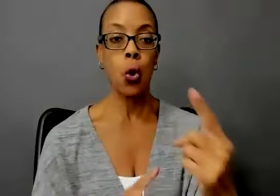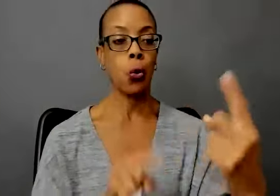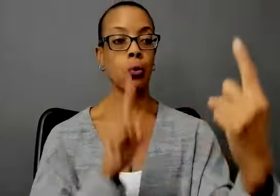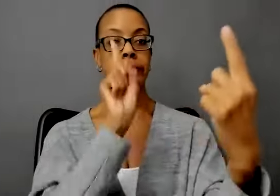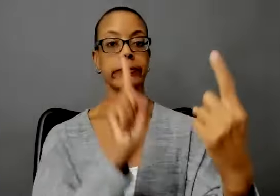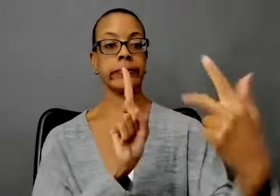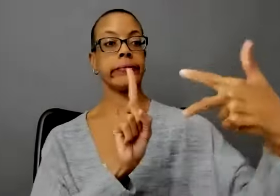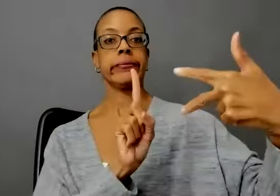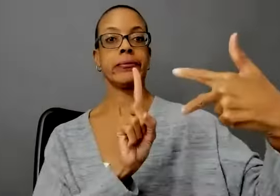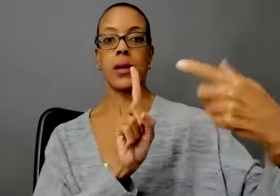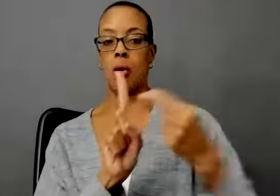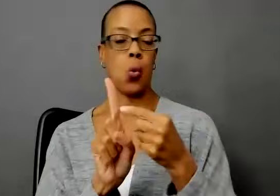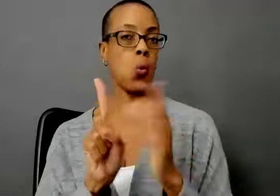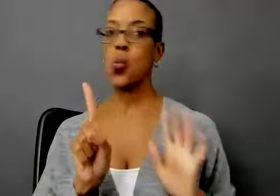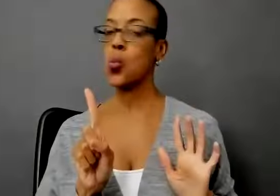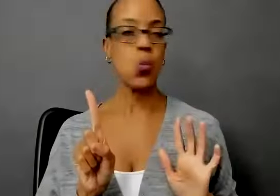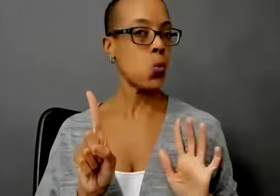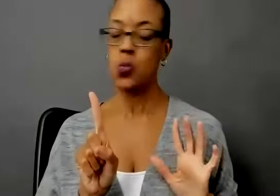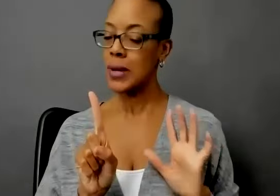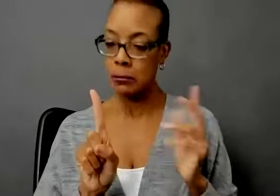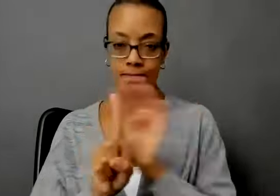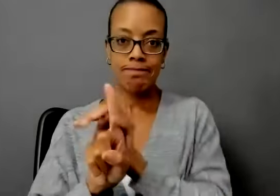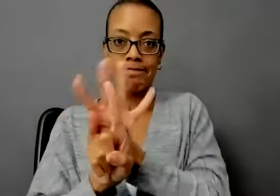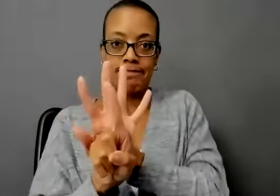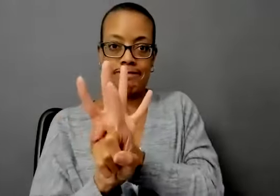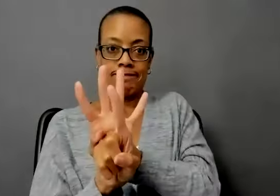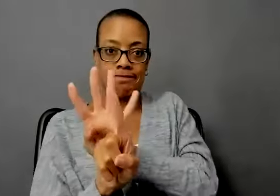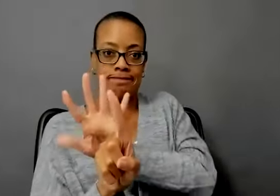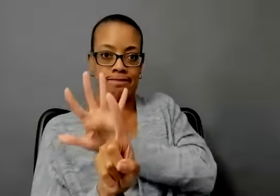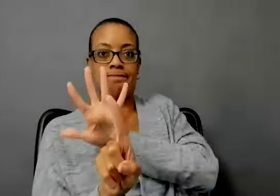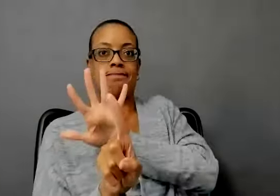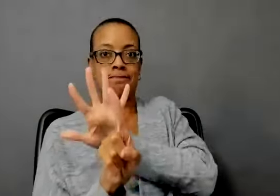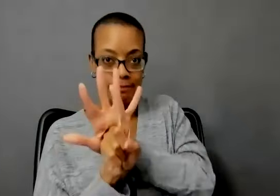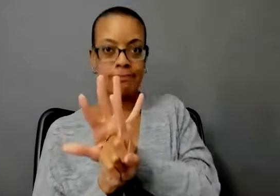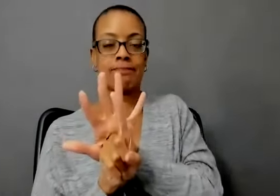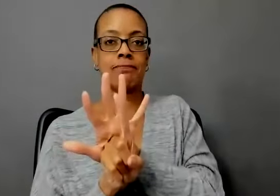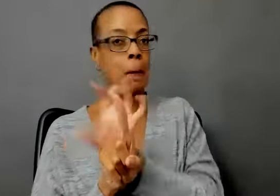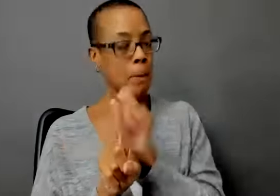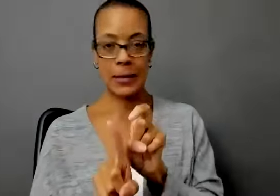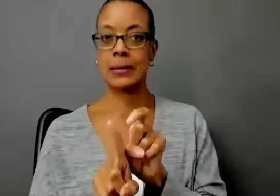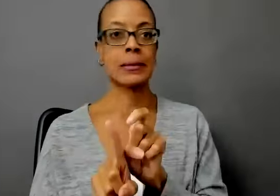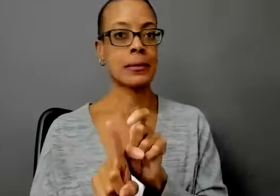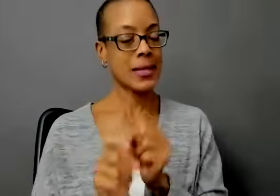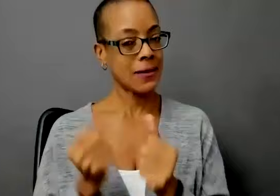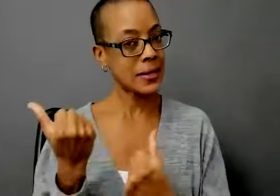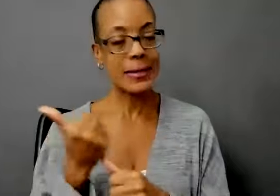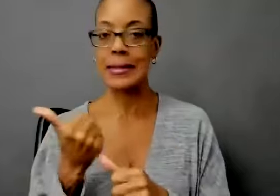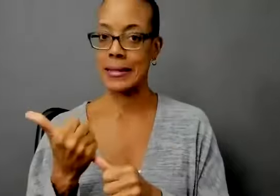support, with a legal advocate or someone assisting you with the media. Again, like Morrell had mentioned, have support on the